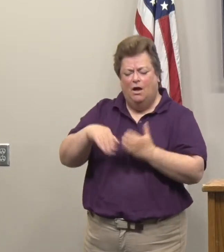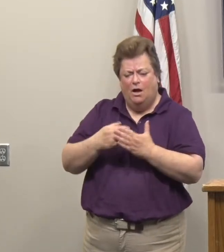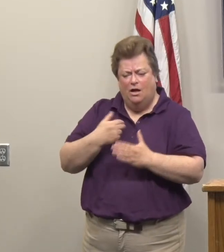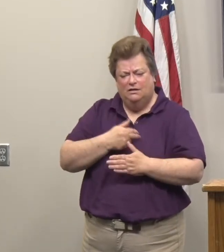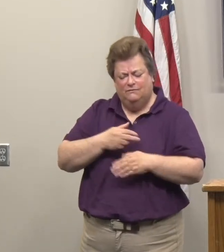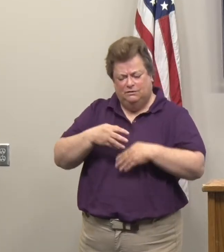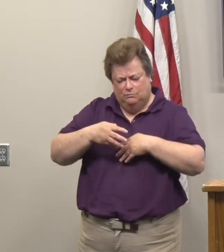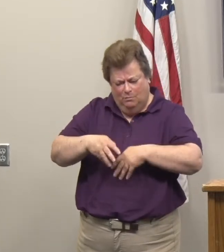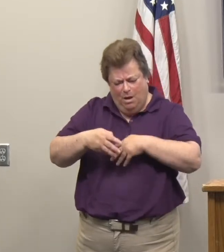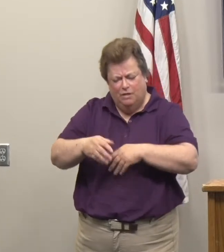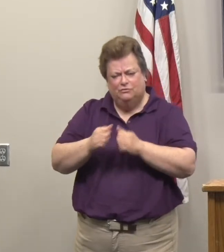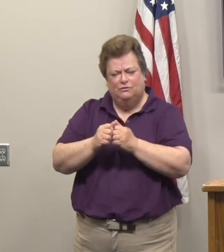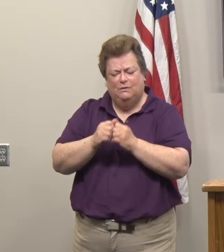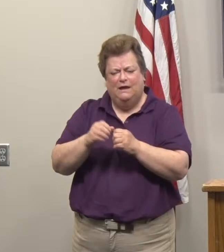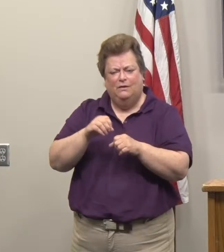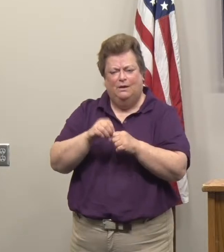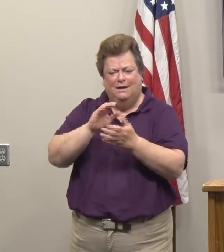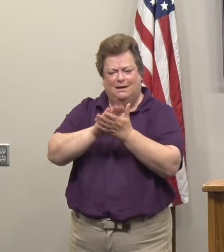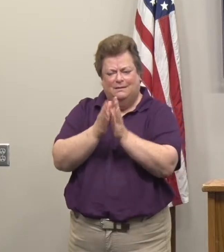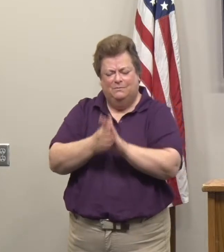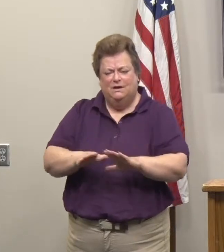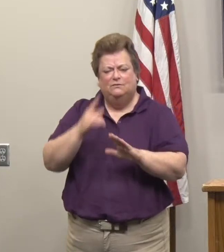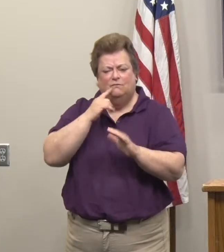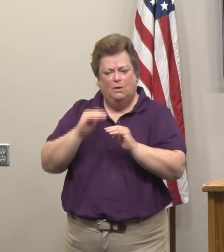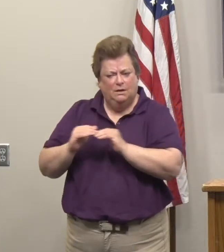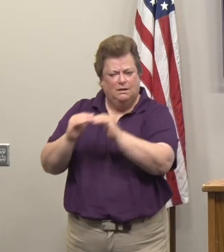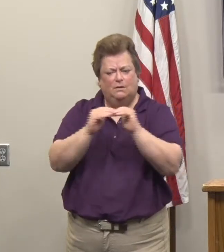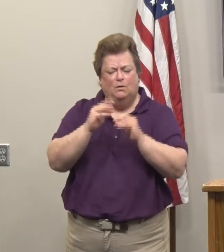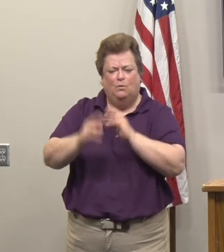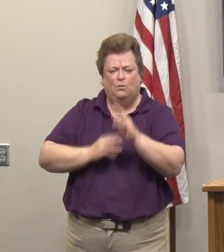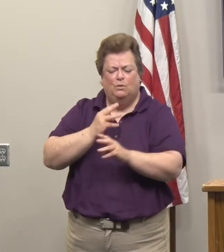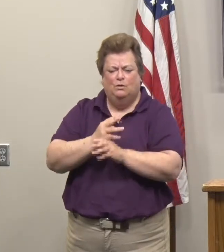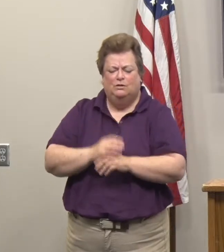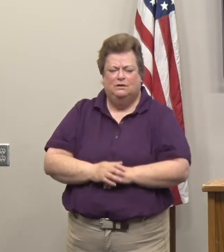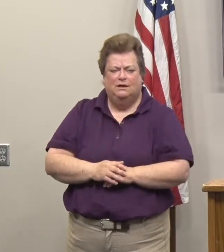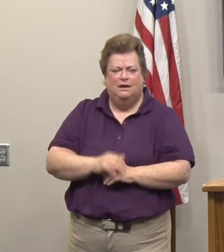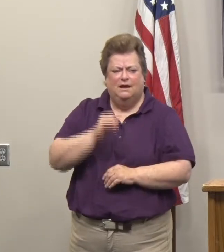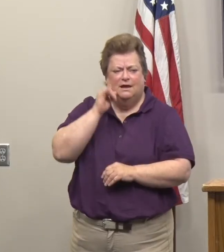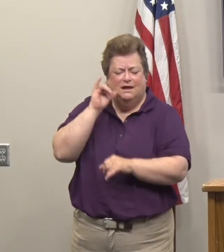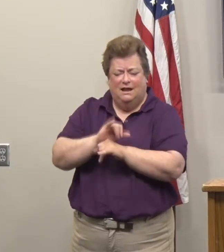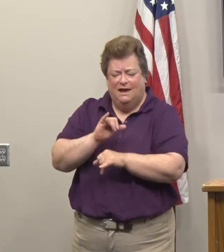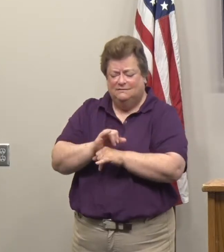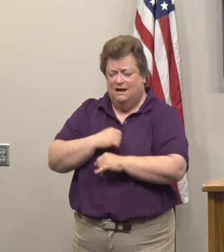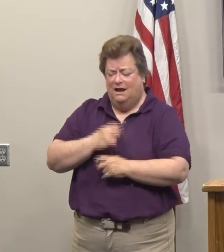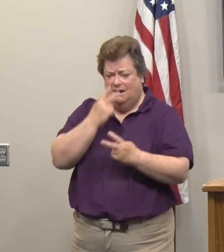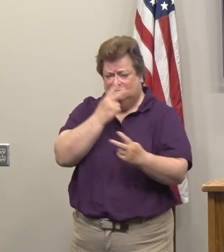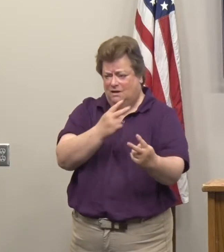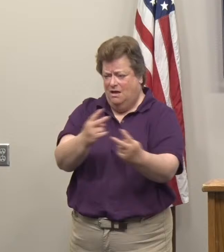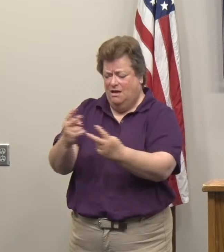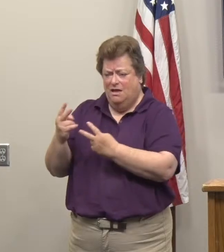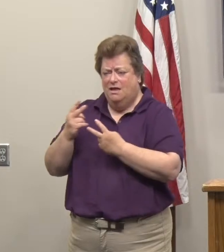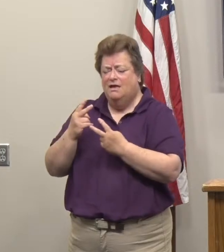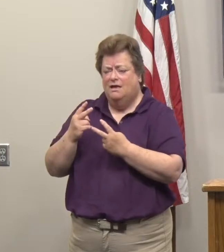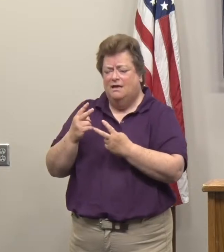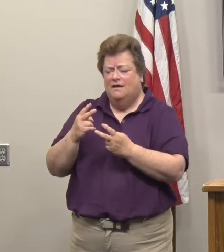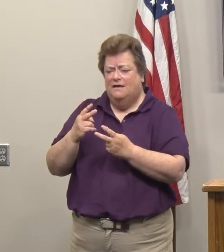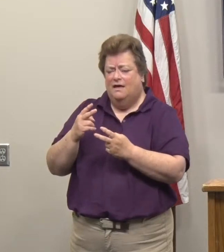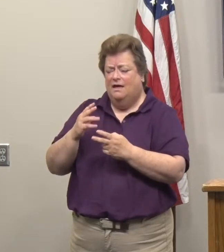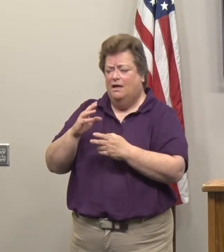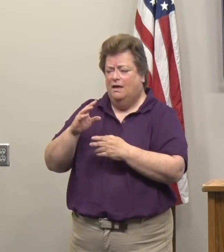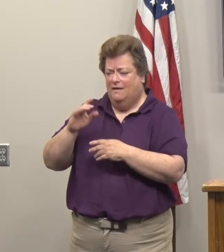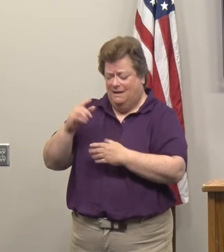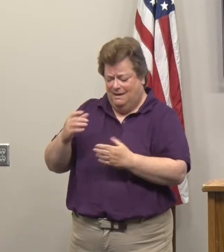peace towards a more just world. What I saw last night by everyone present at the Hall of Justice and at